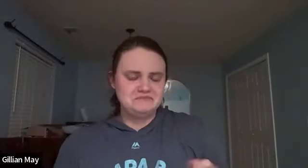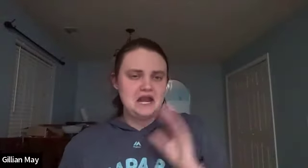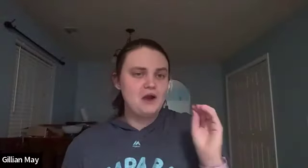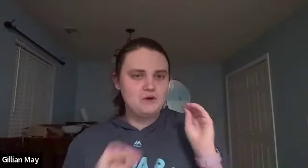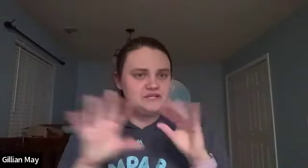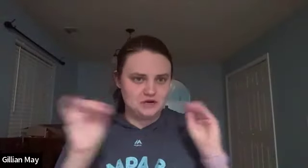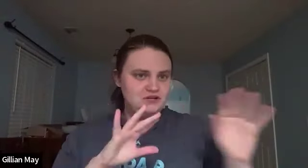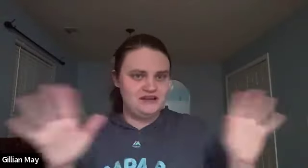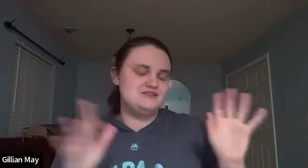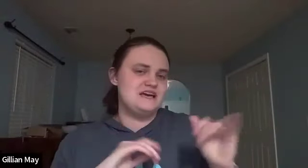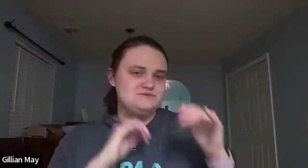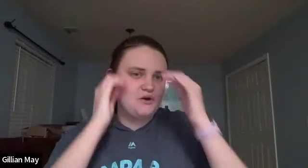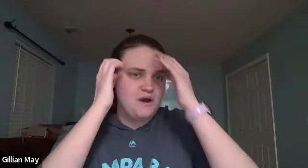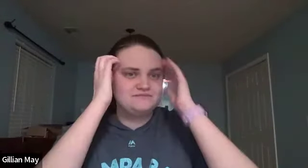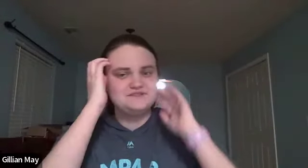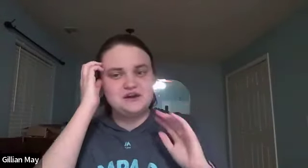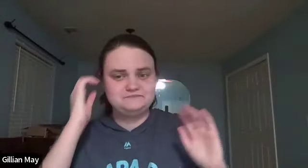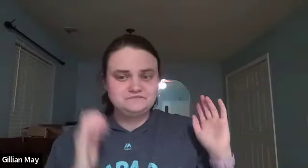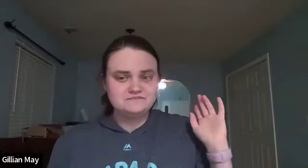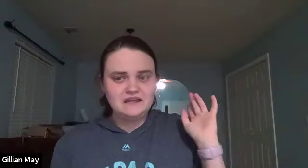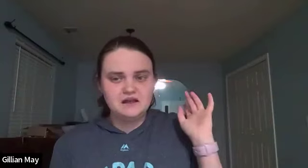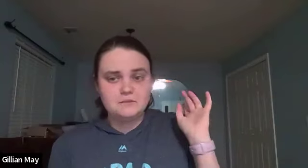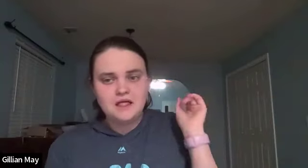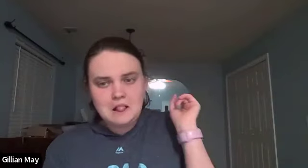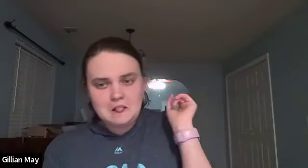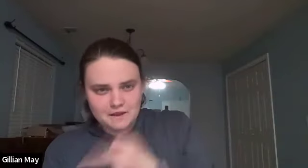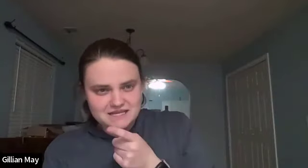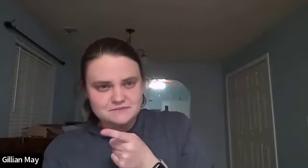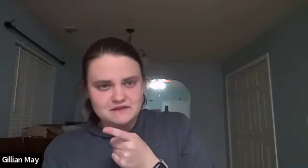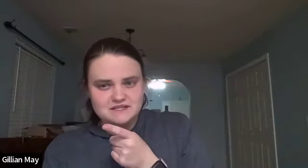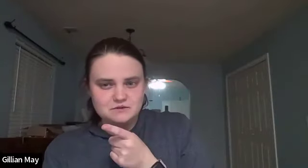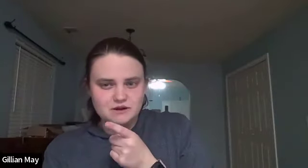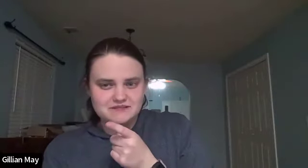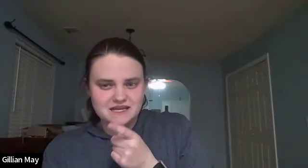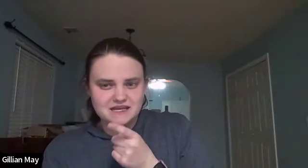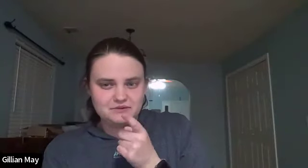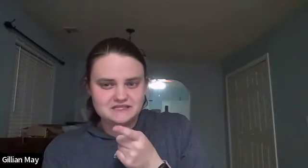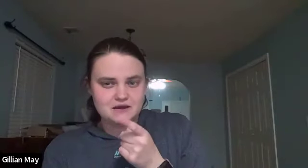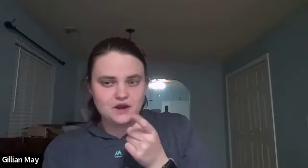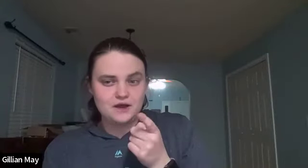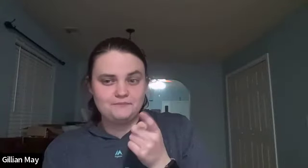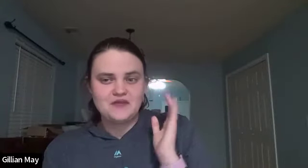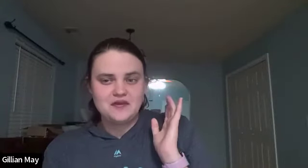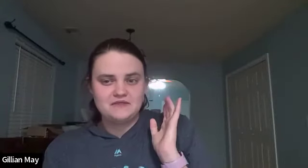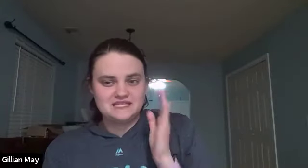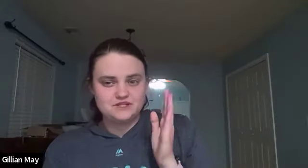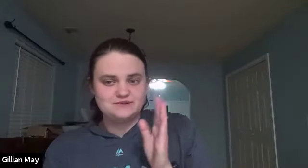And I will be showing you guys those as we go on. So let me explain this real quick. Miss Katie put down the difference